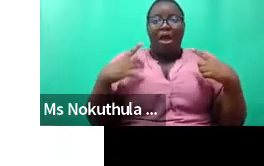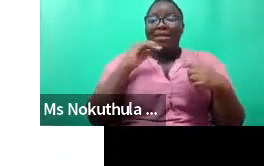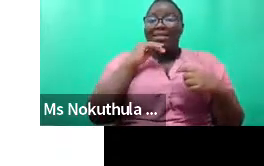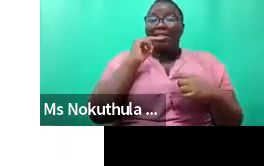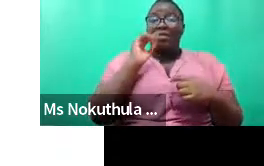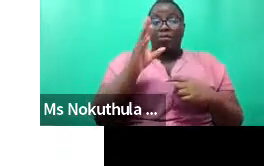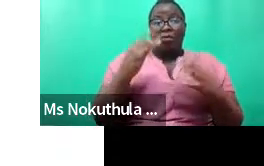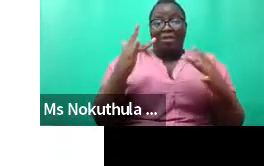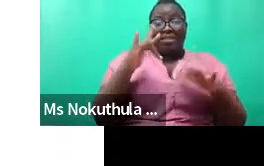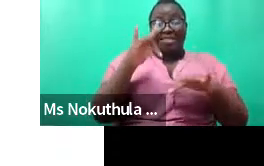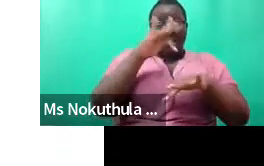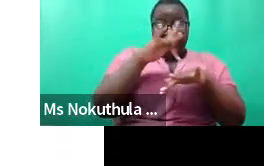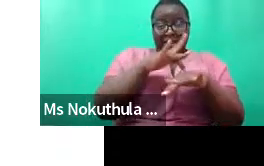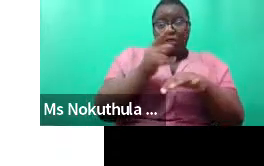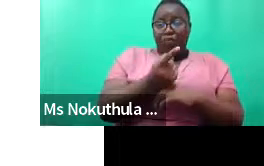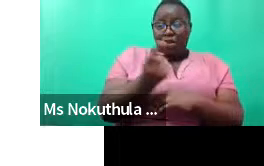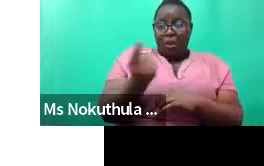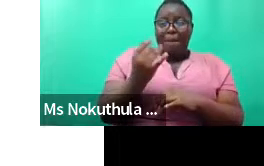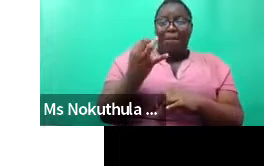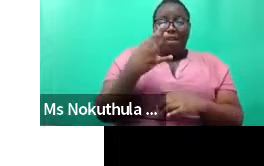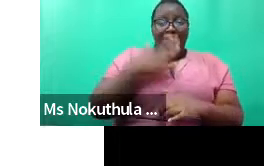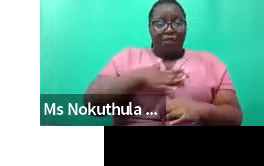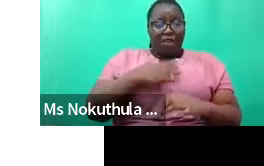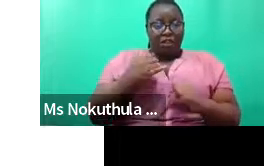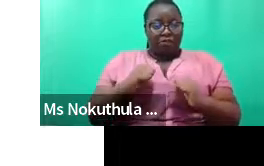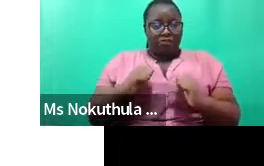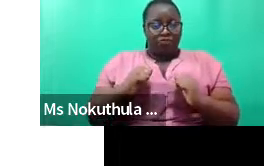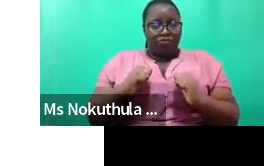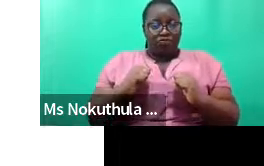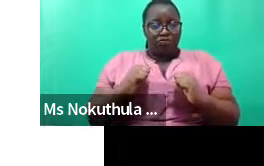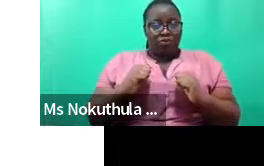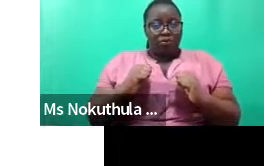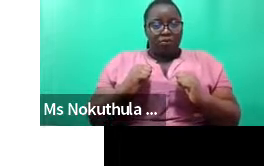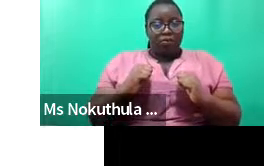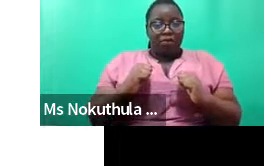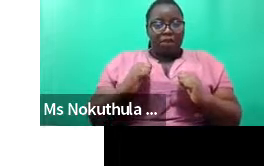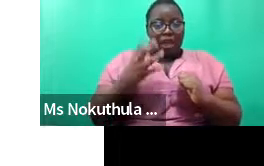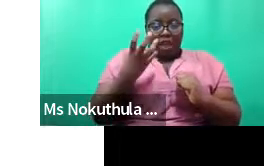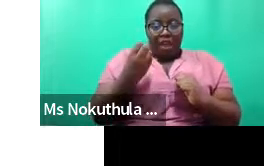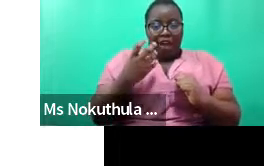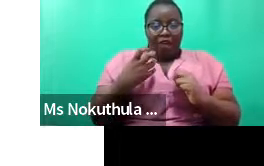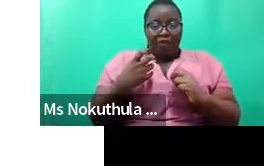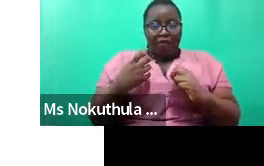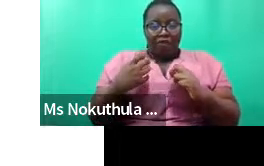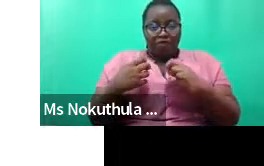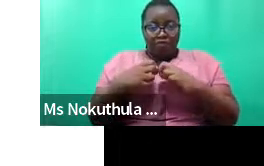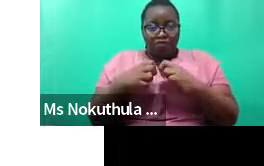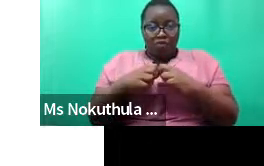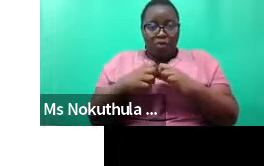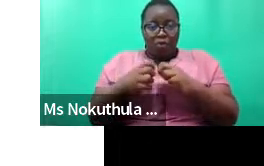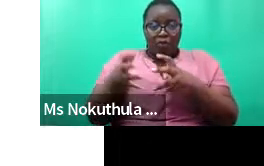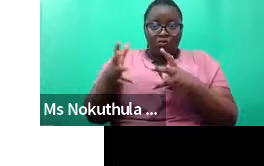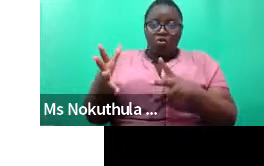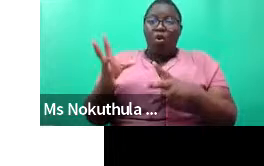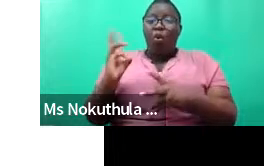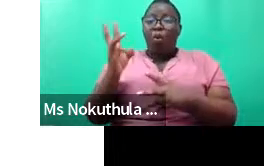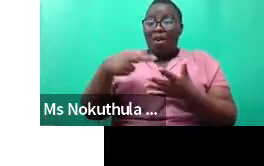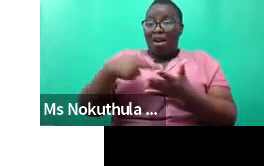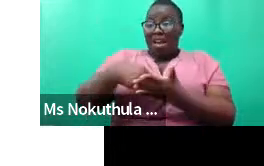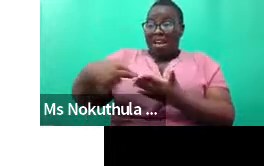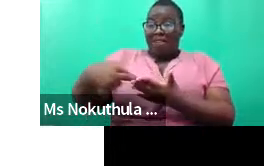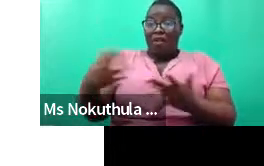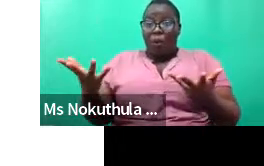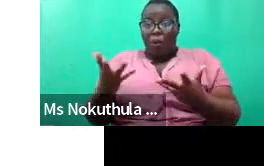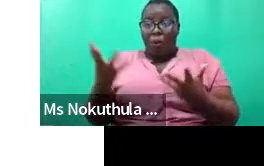explained that if they face such challenges, I will refer them to the UJ Disability Unit where they will